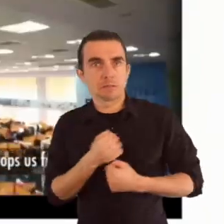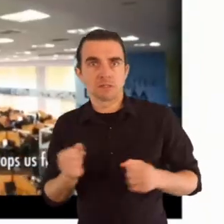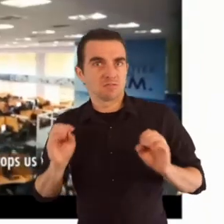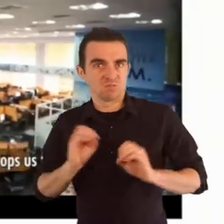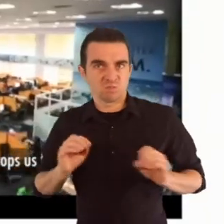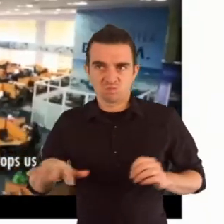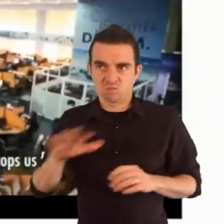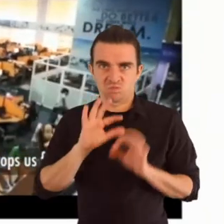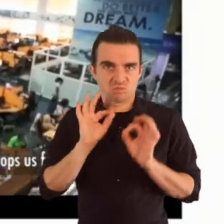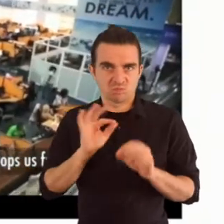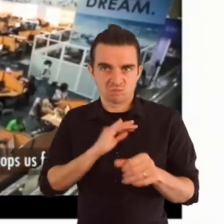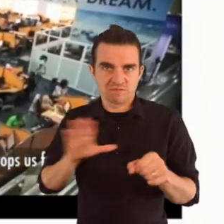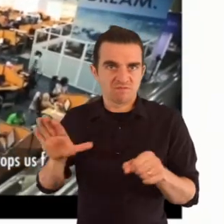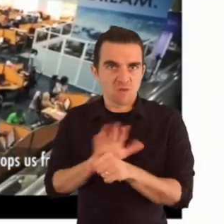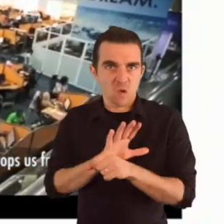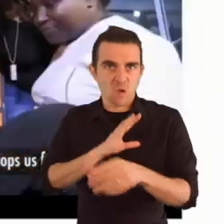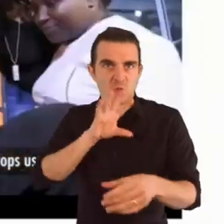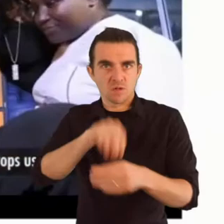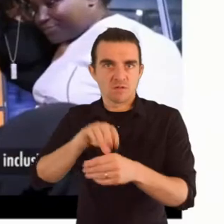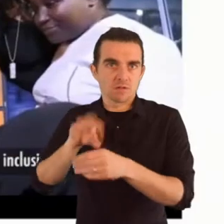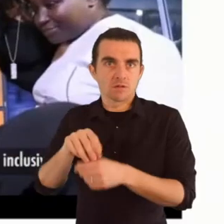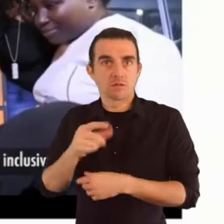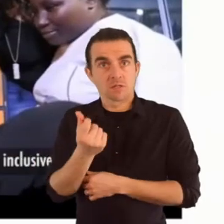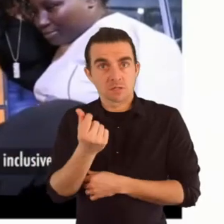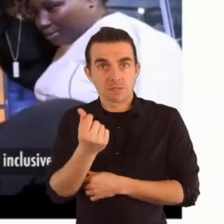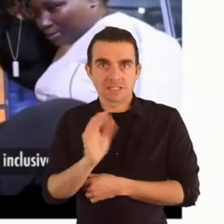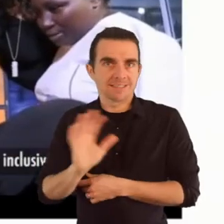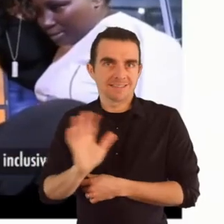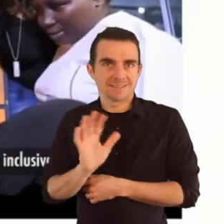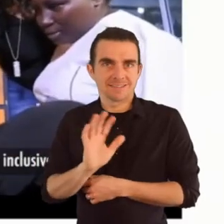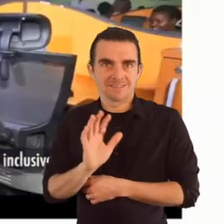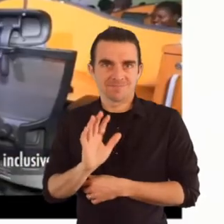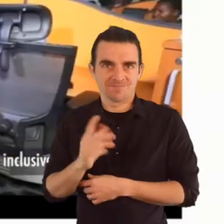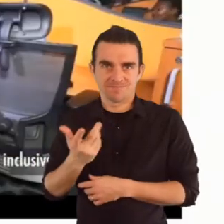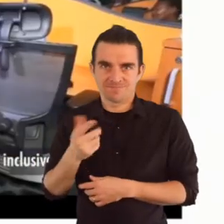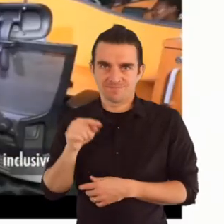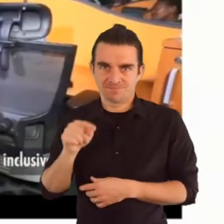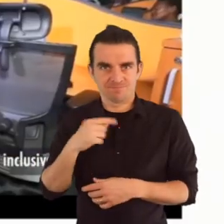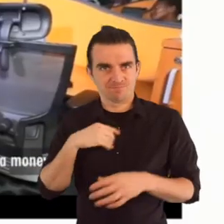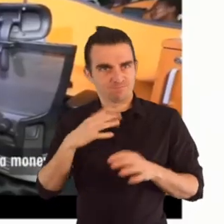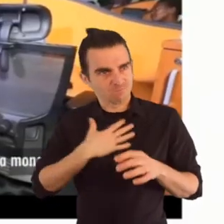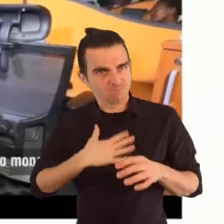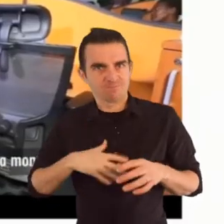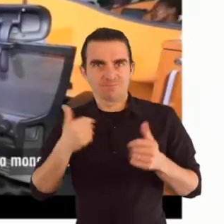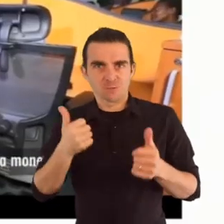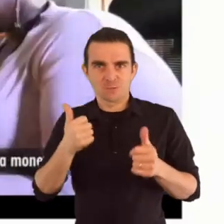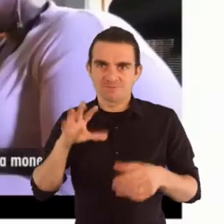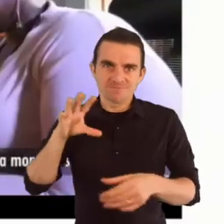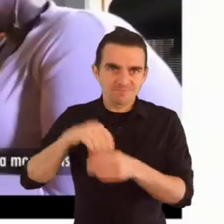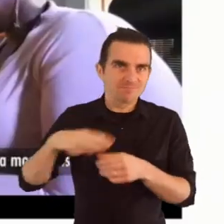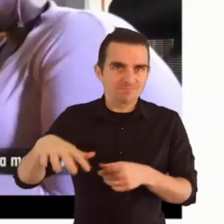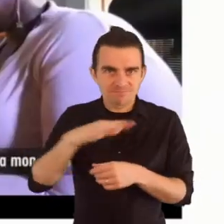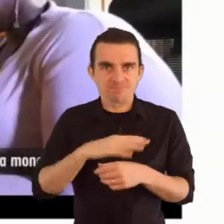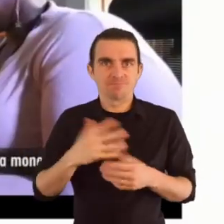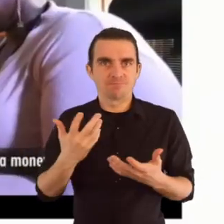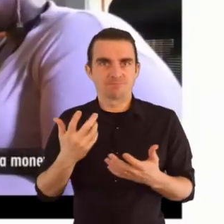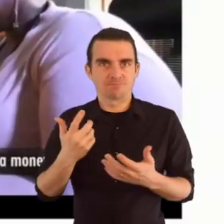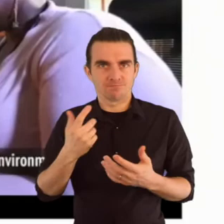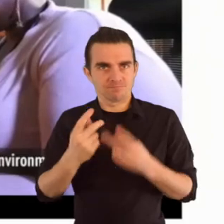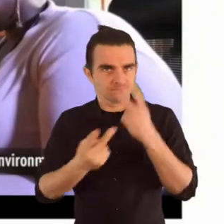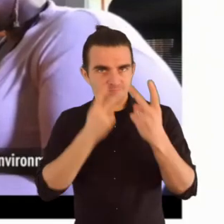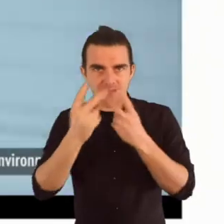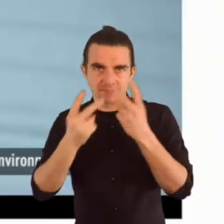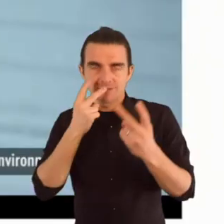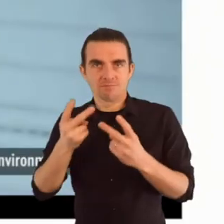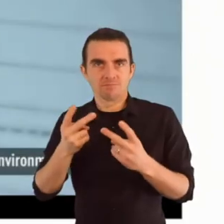I must say that there's nothing that stops us from having an environment that is fully inclusive. It's not money that stops us, because it's not a money discussion.